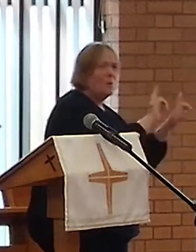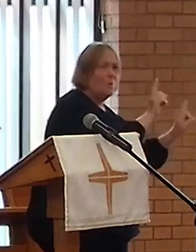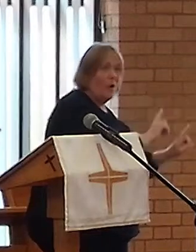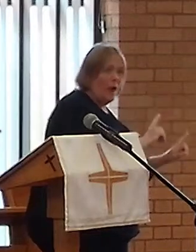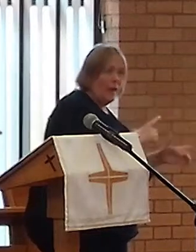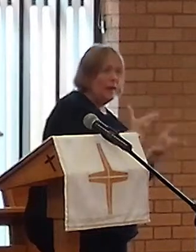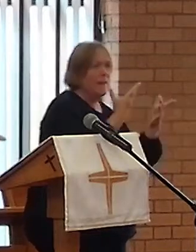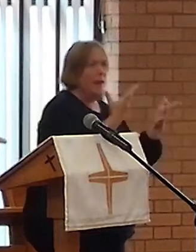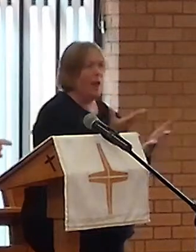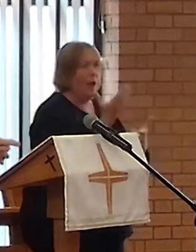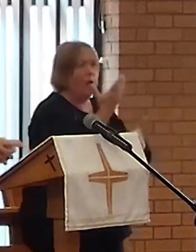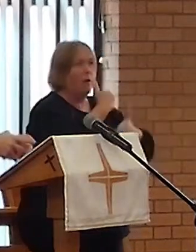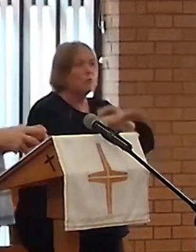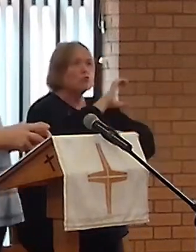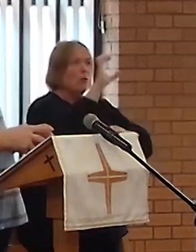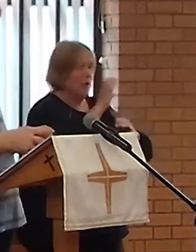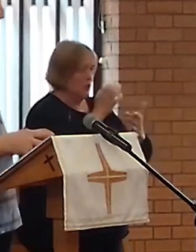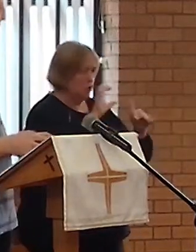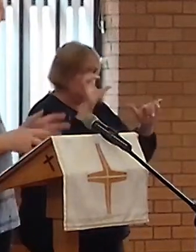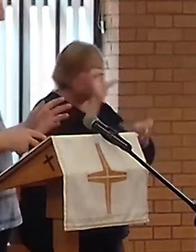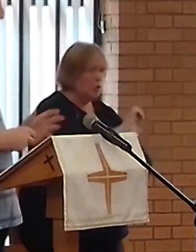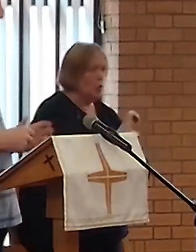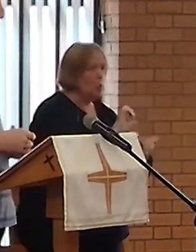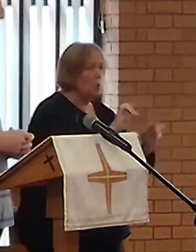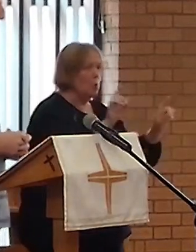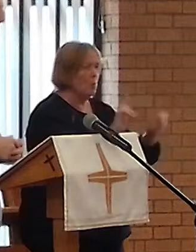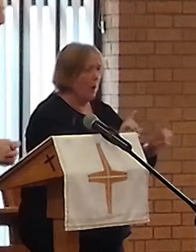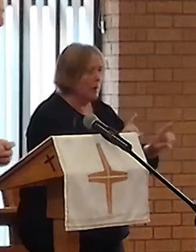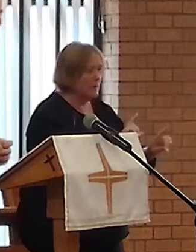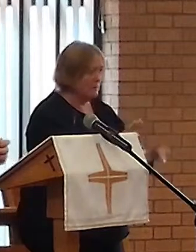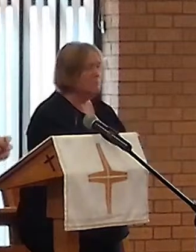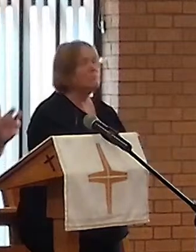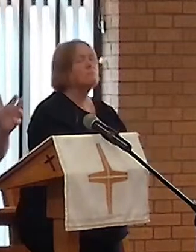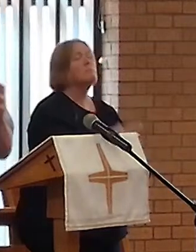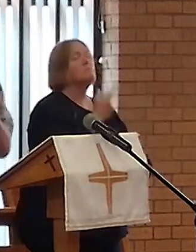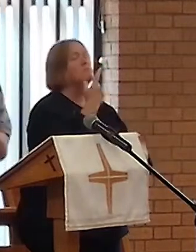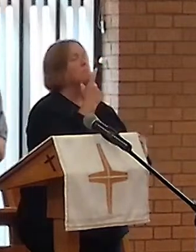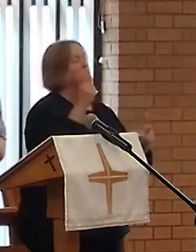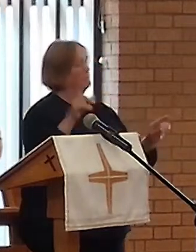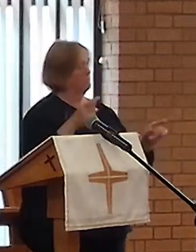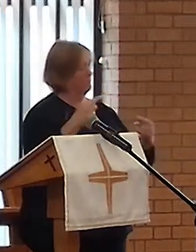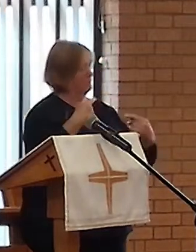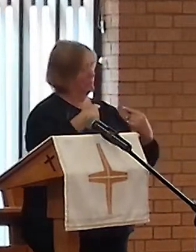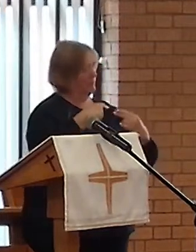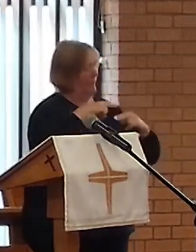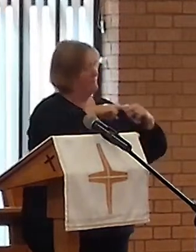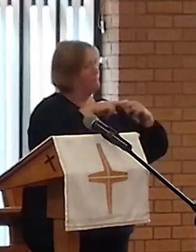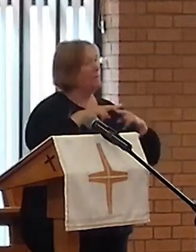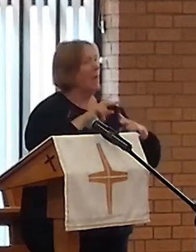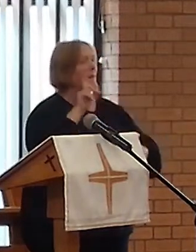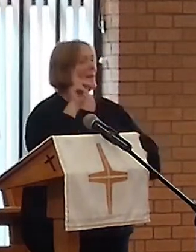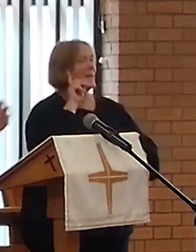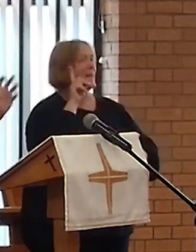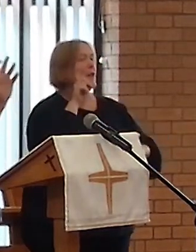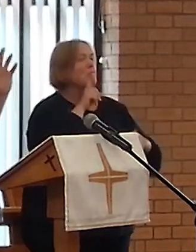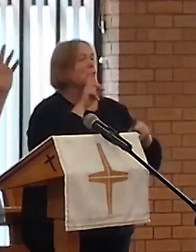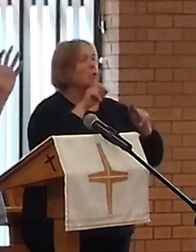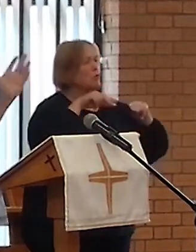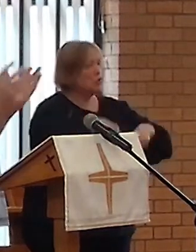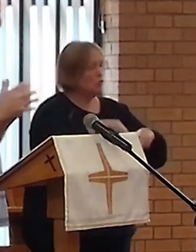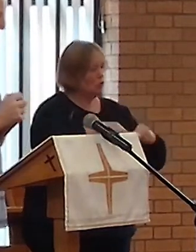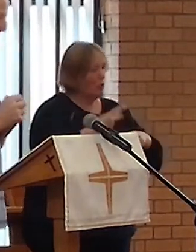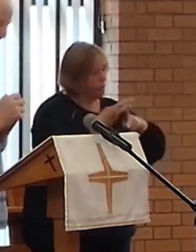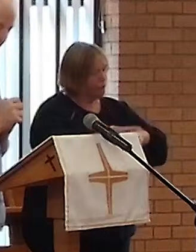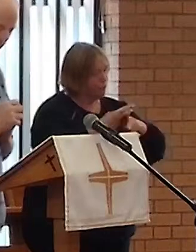Christ. And I told you about our hearing dog, Gabby, who the first time I took her for a haircut came out looking